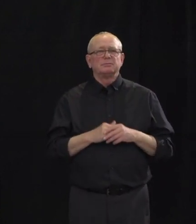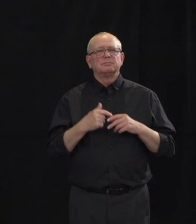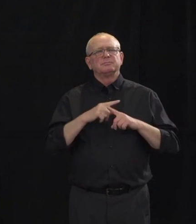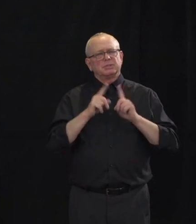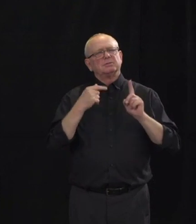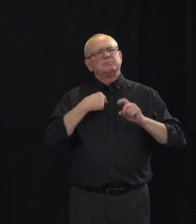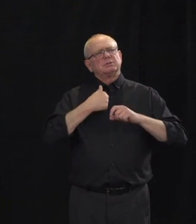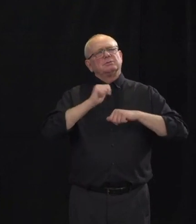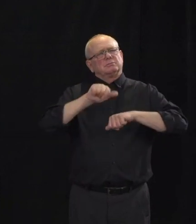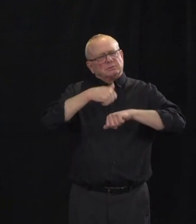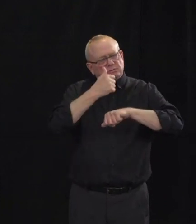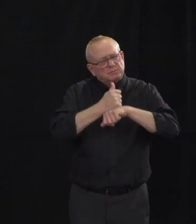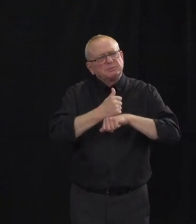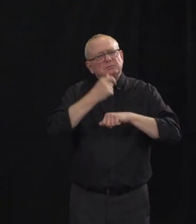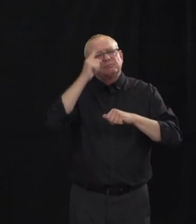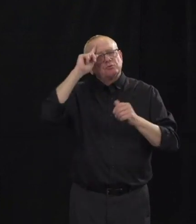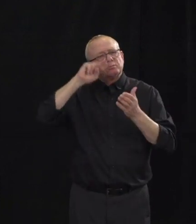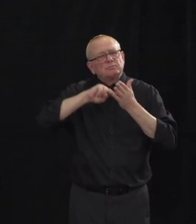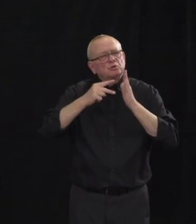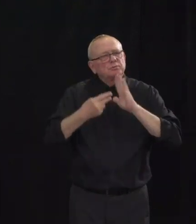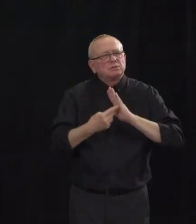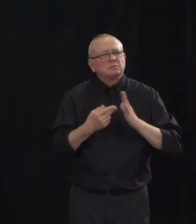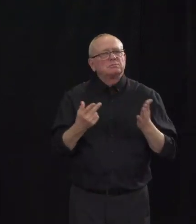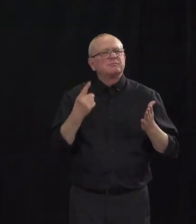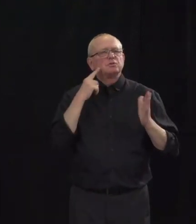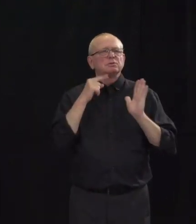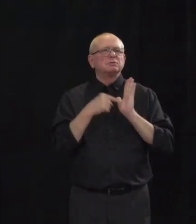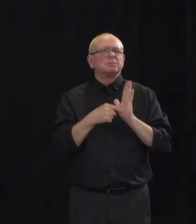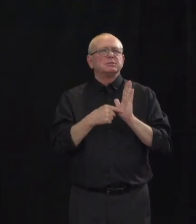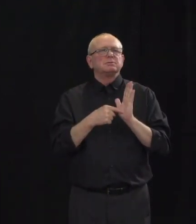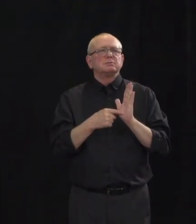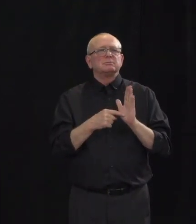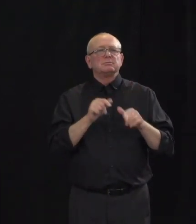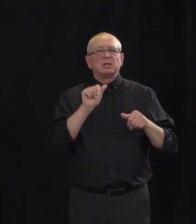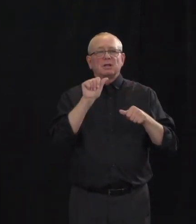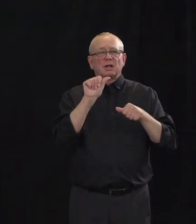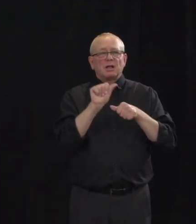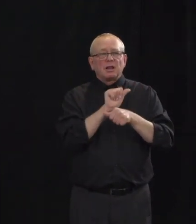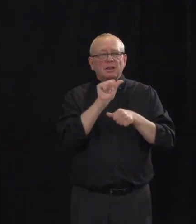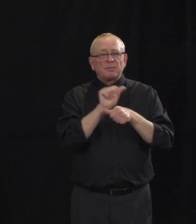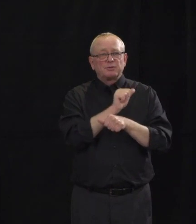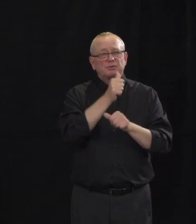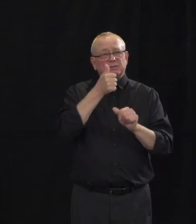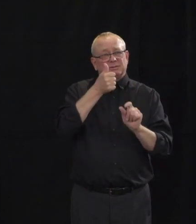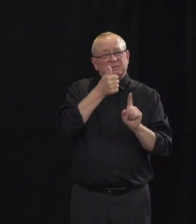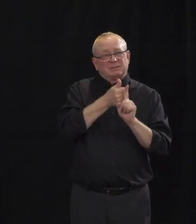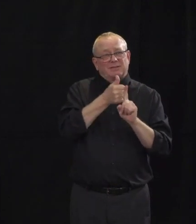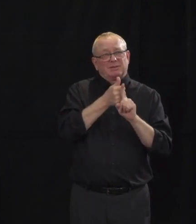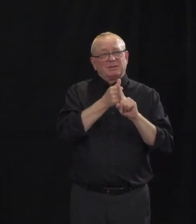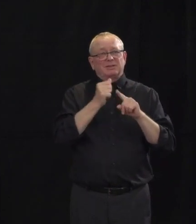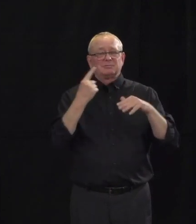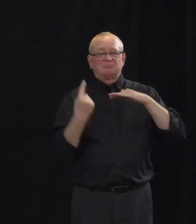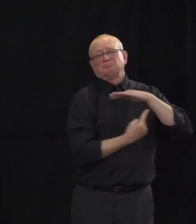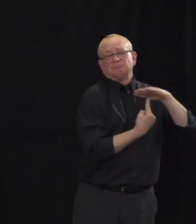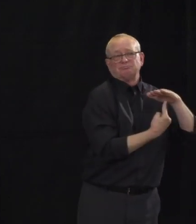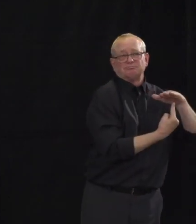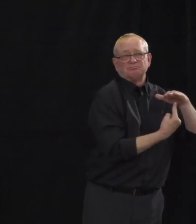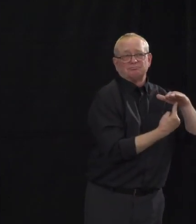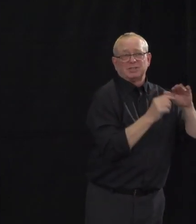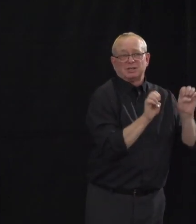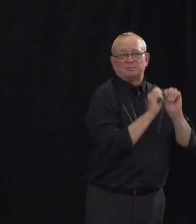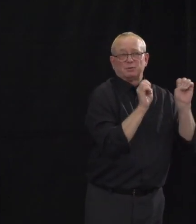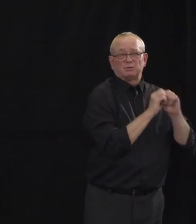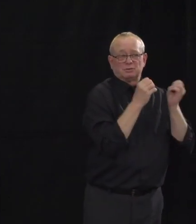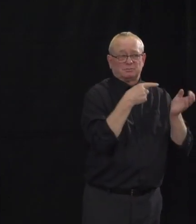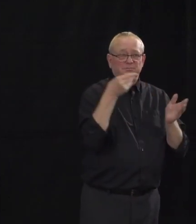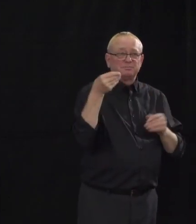including the Alberta Self-Isolation Emergency Payment to bridge people until they can qualify